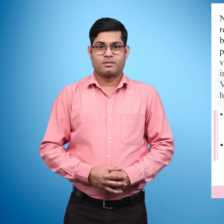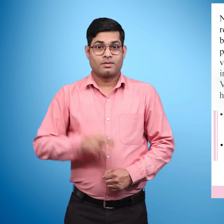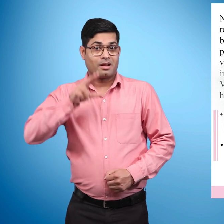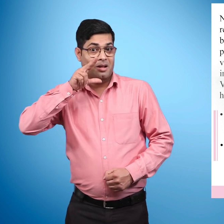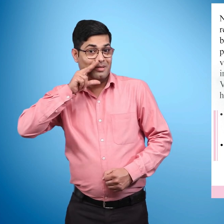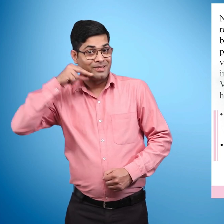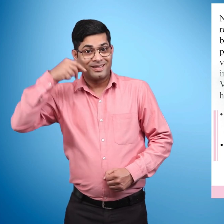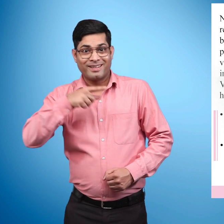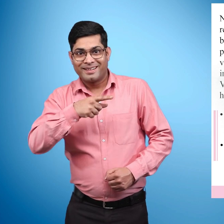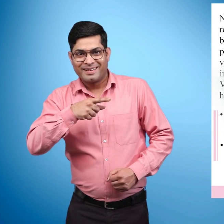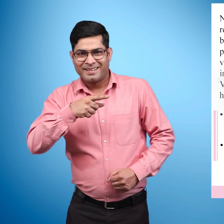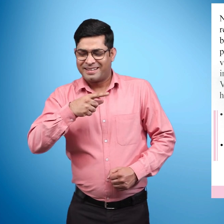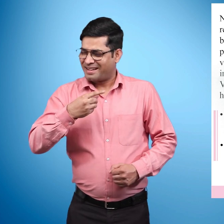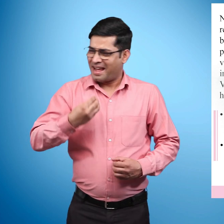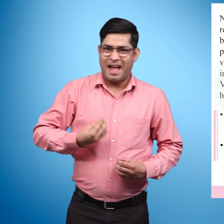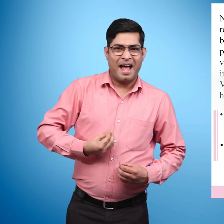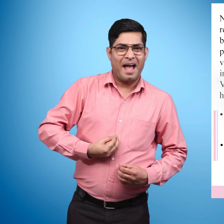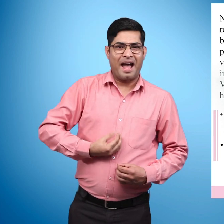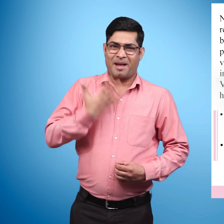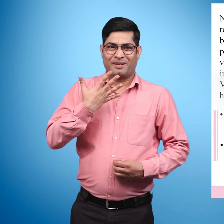49. Now thoroughly elated, Vijay Singh replied,